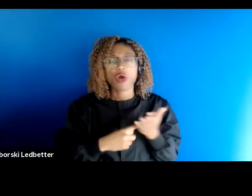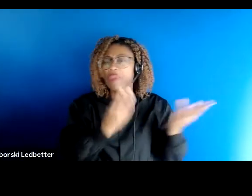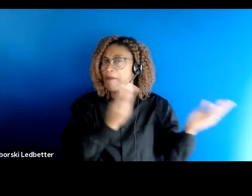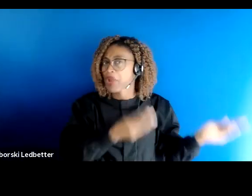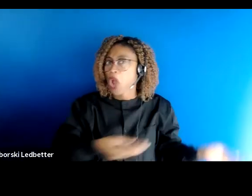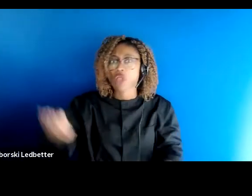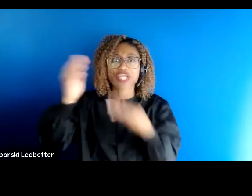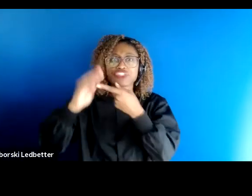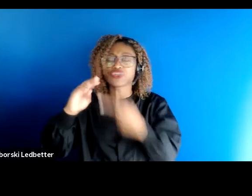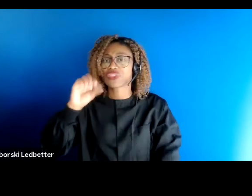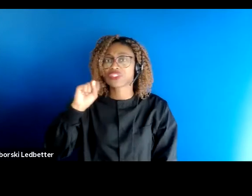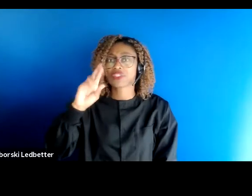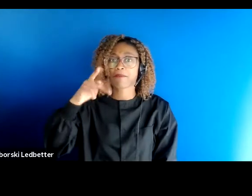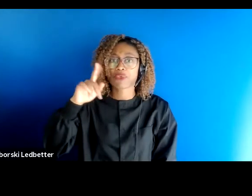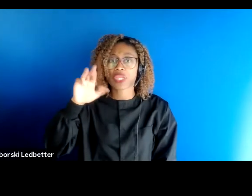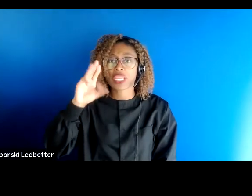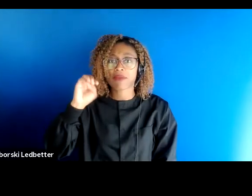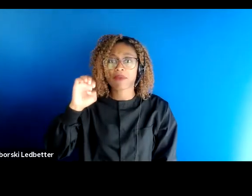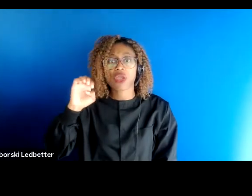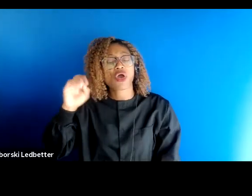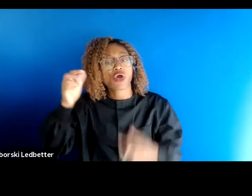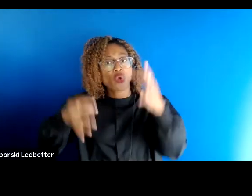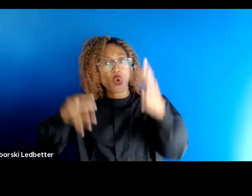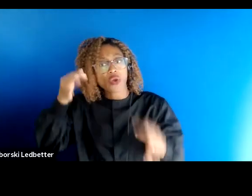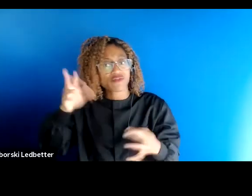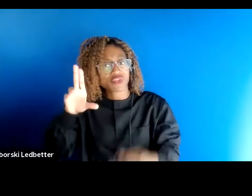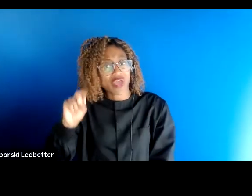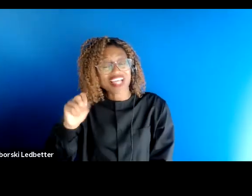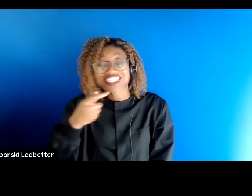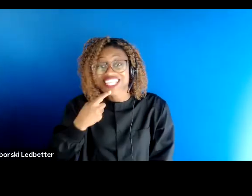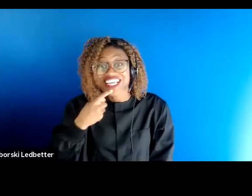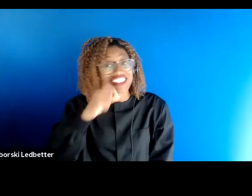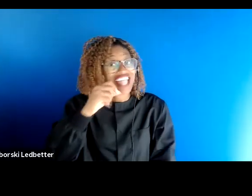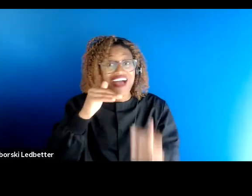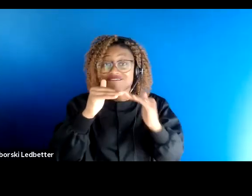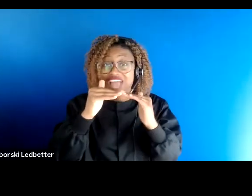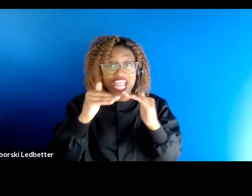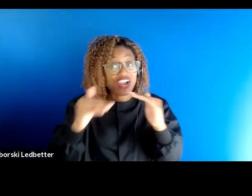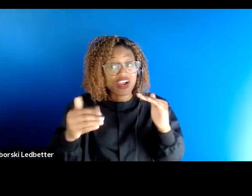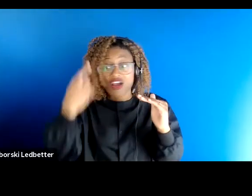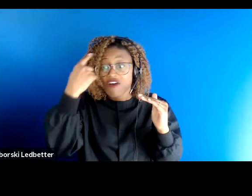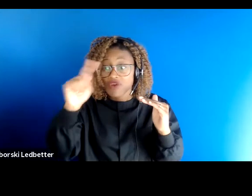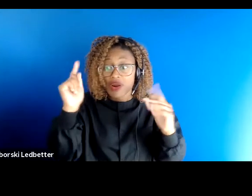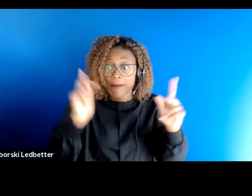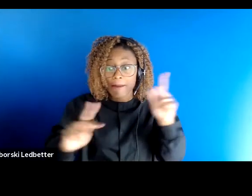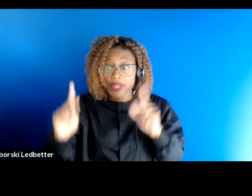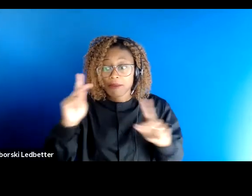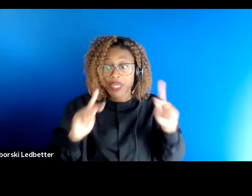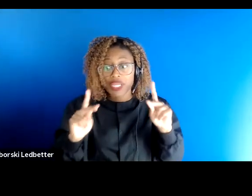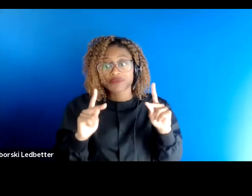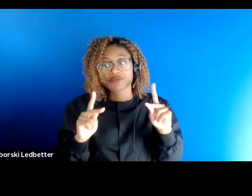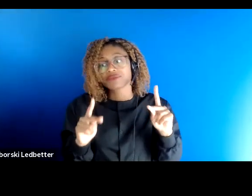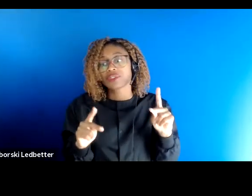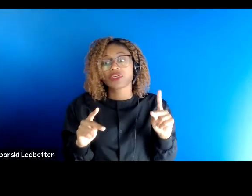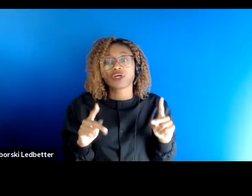of the United States and said, it's not fair for folks to um, be asked